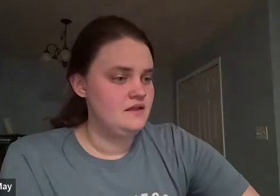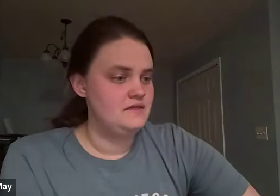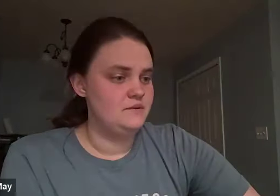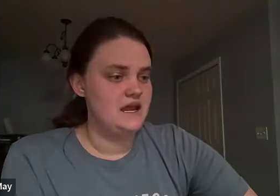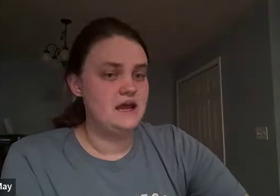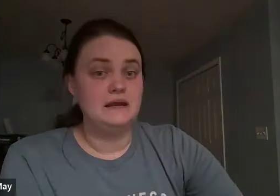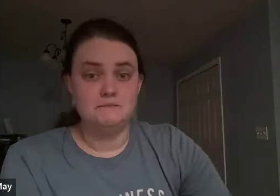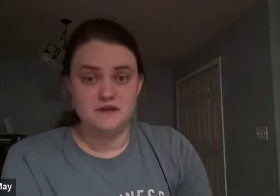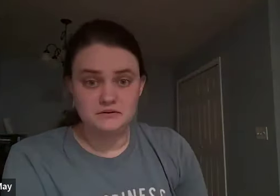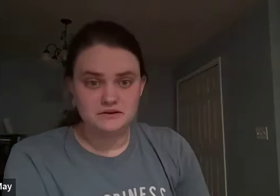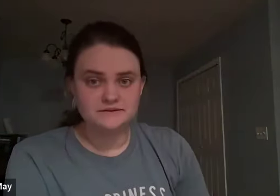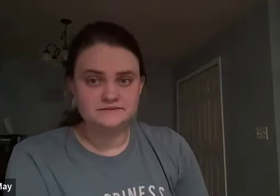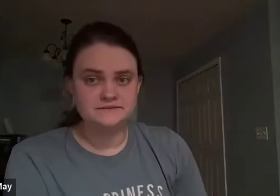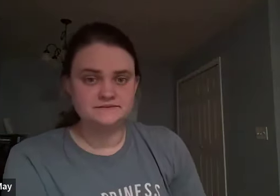Then we had milk.